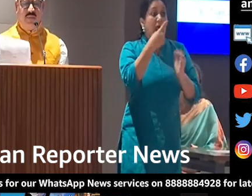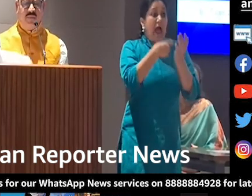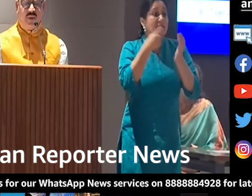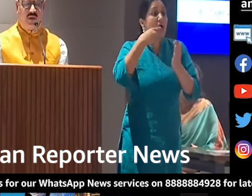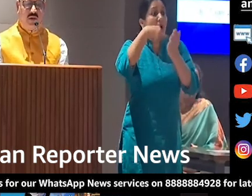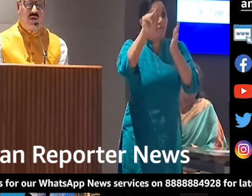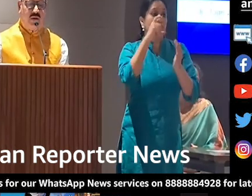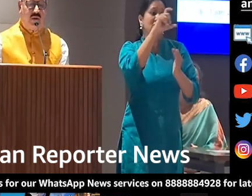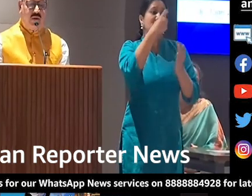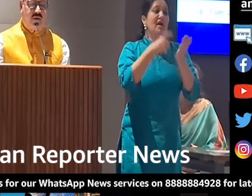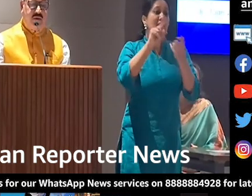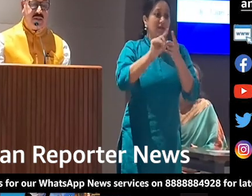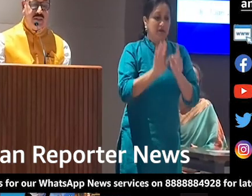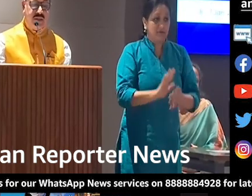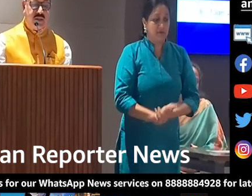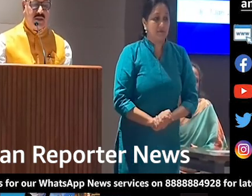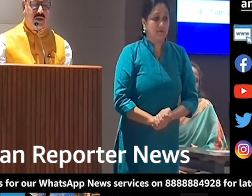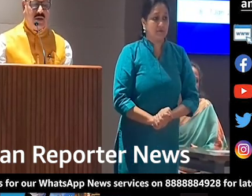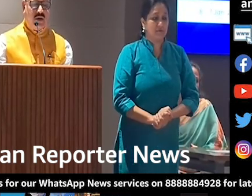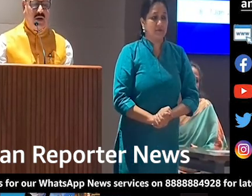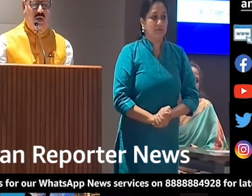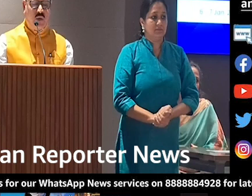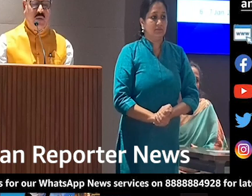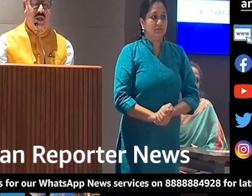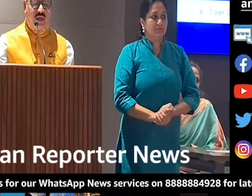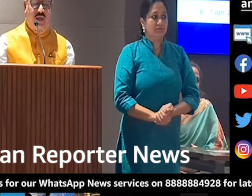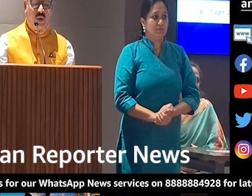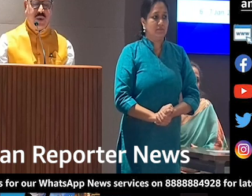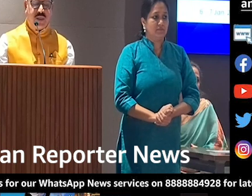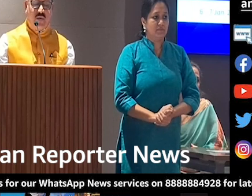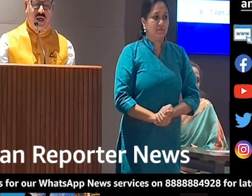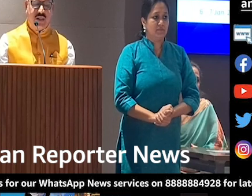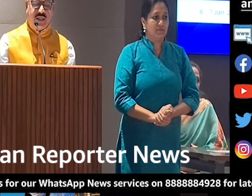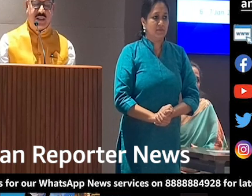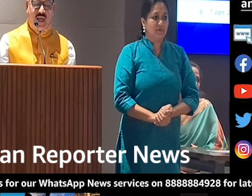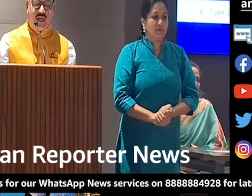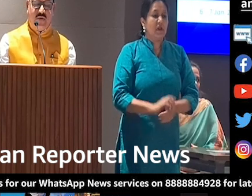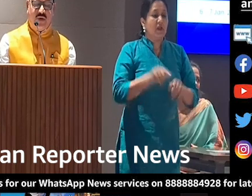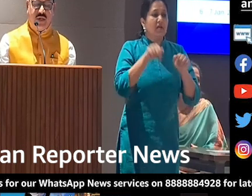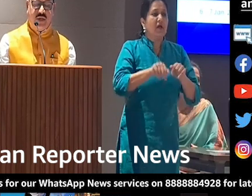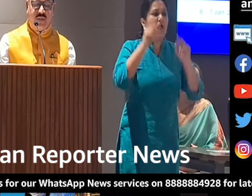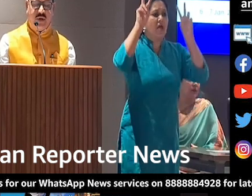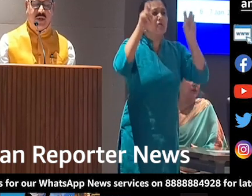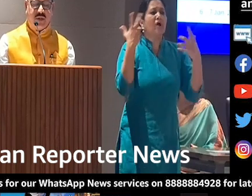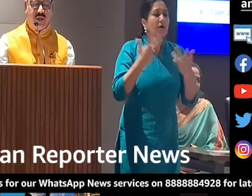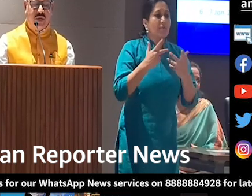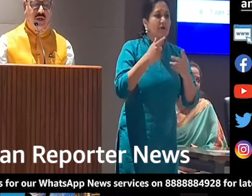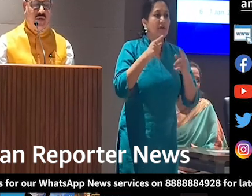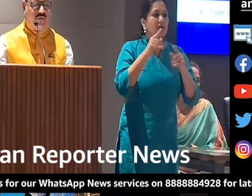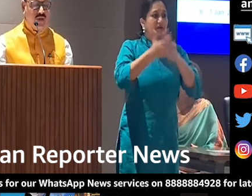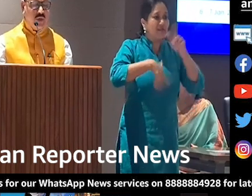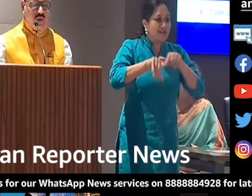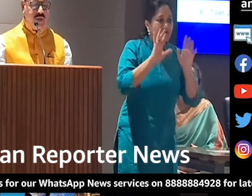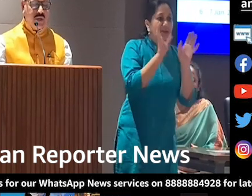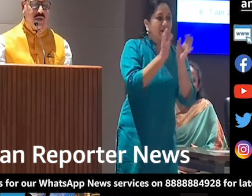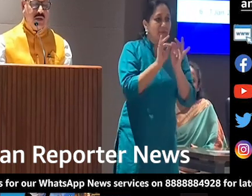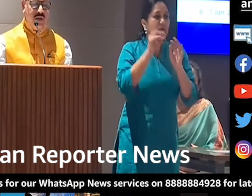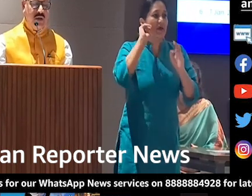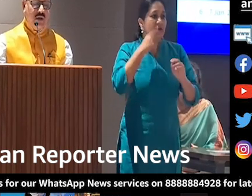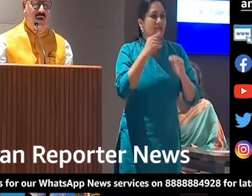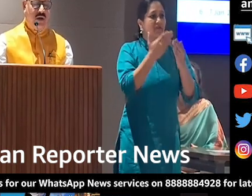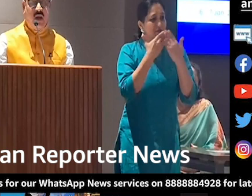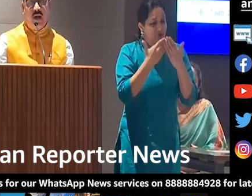And this is a global echo, is advancing sign language interpretation in deaf